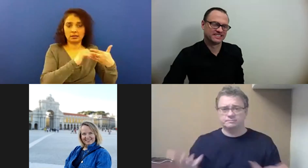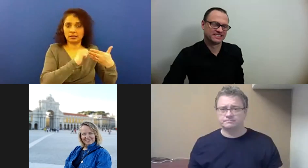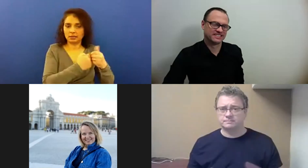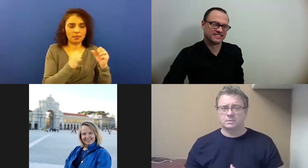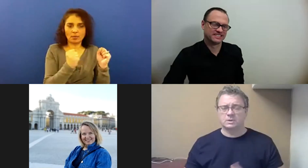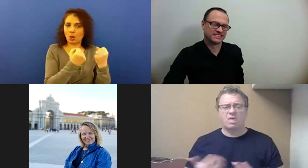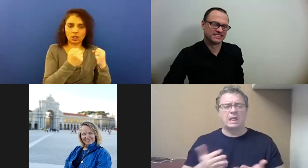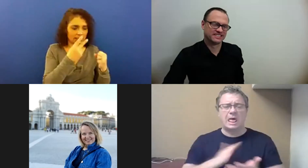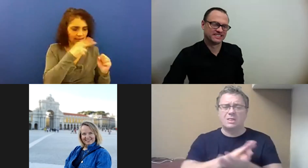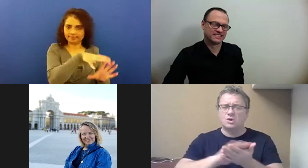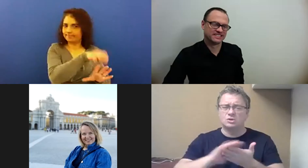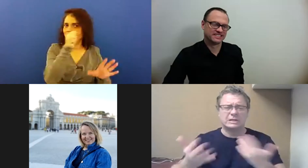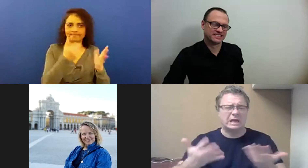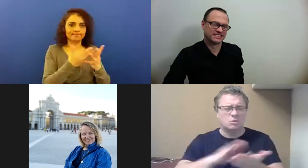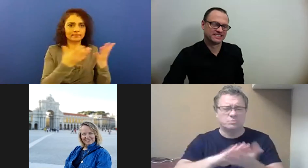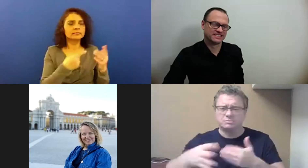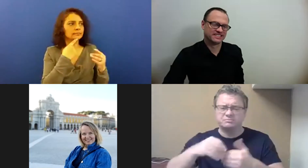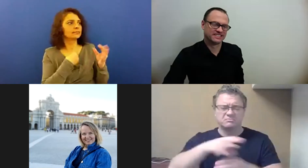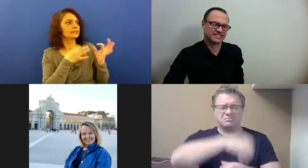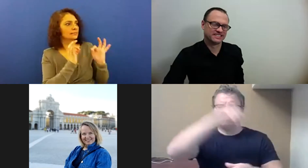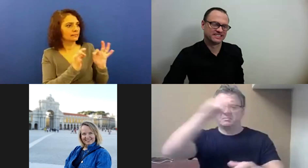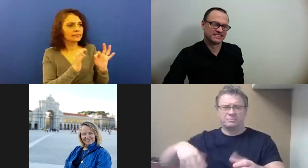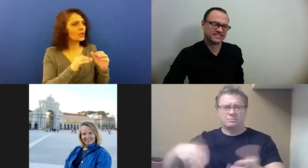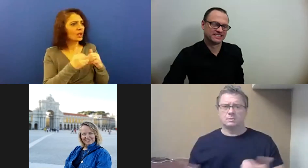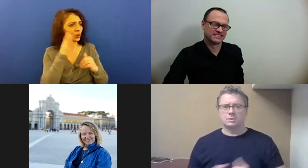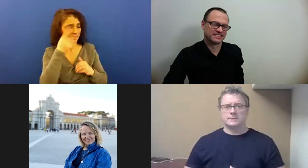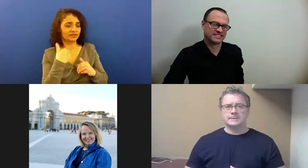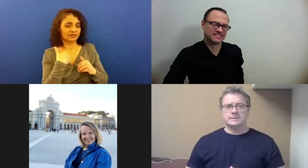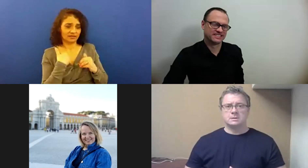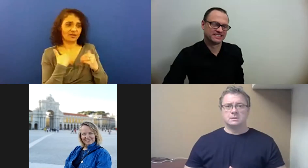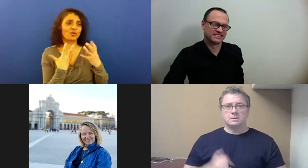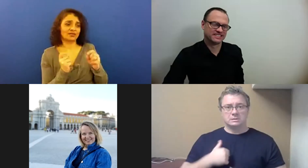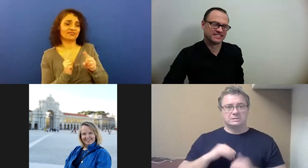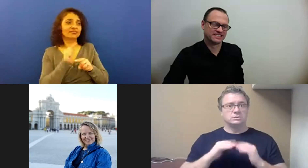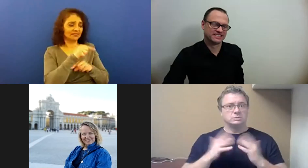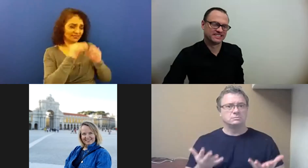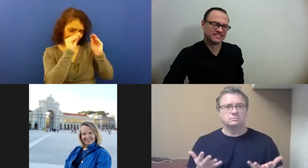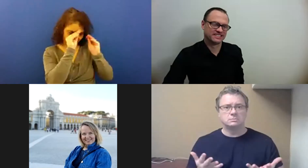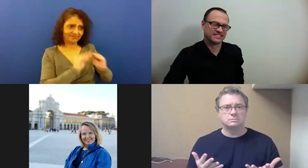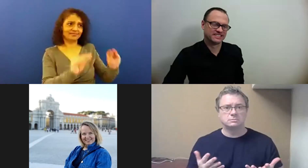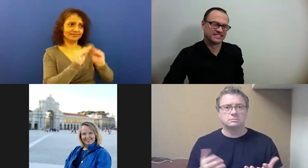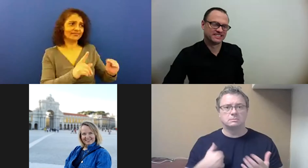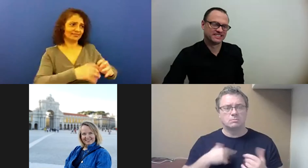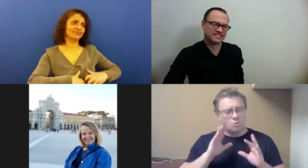do you know Roma deaf people? Some, yes, many, no.